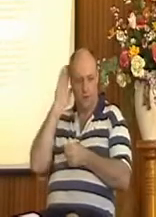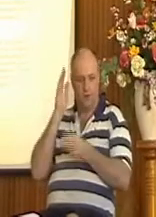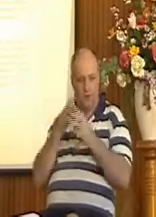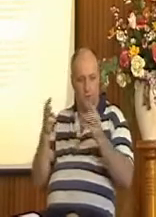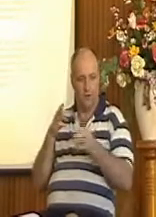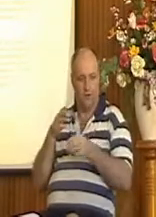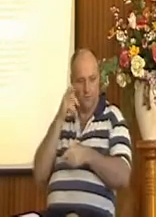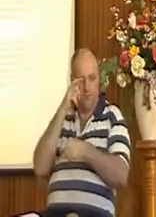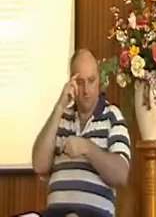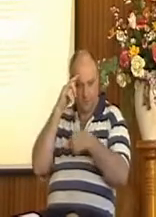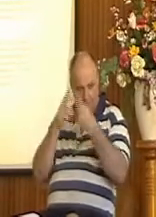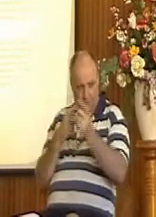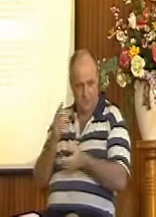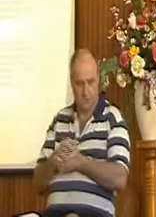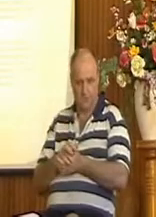And